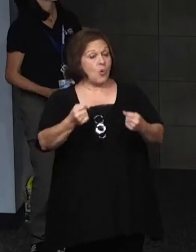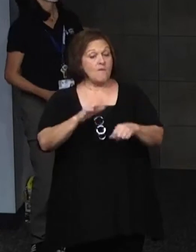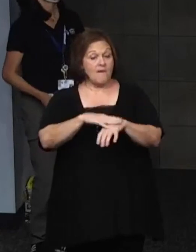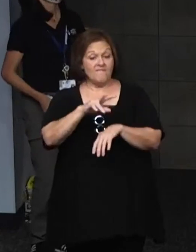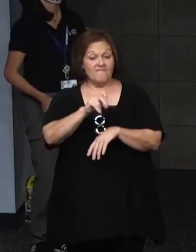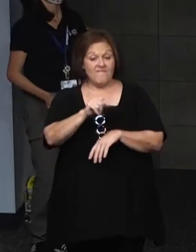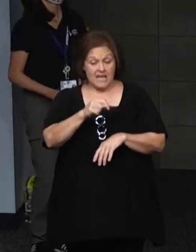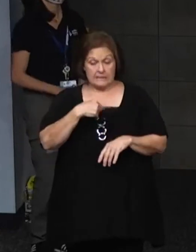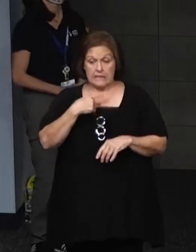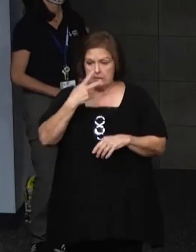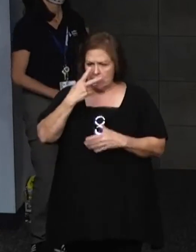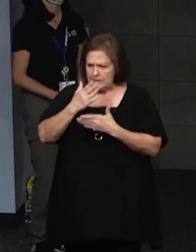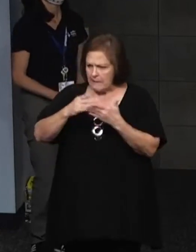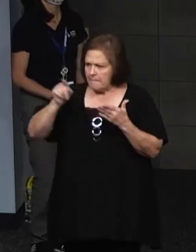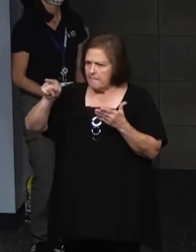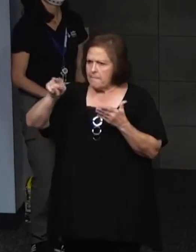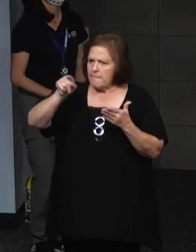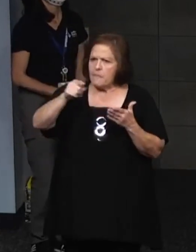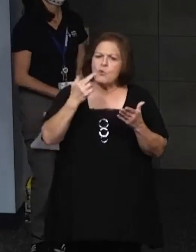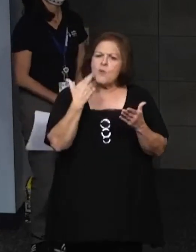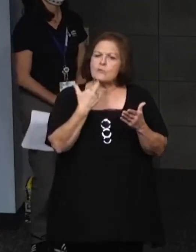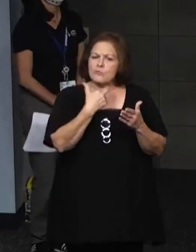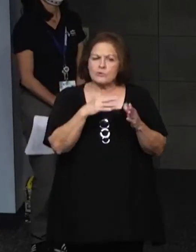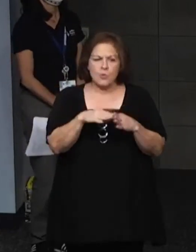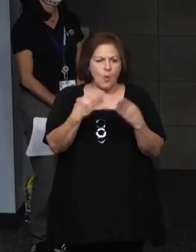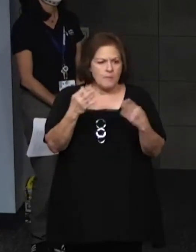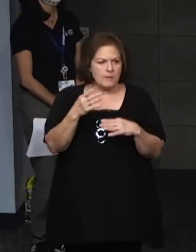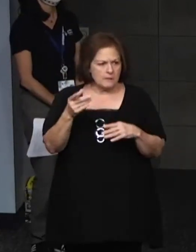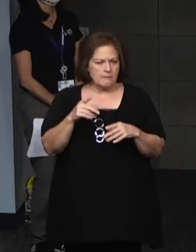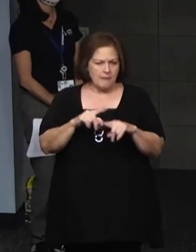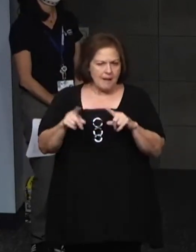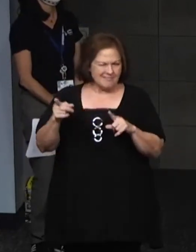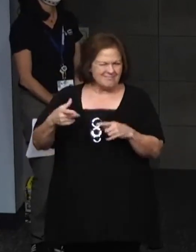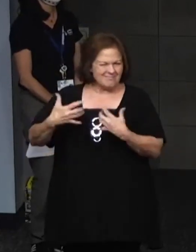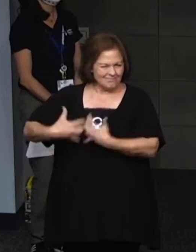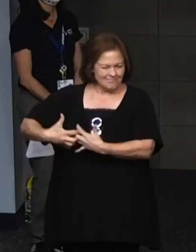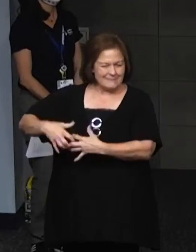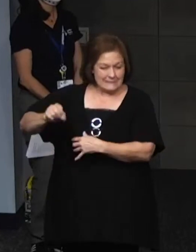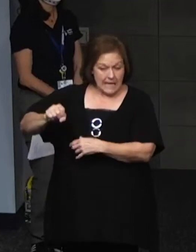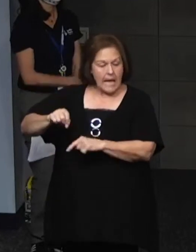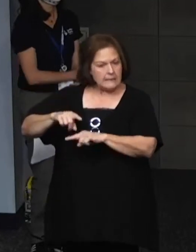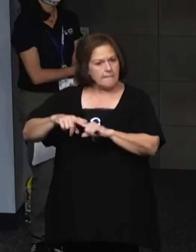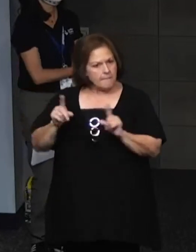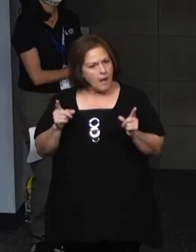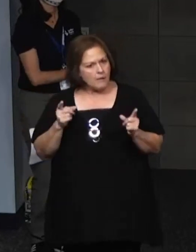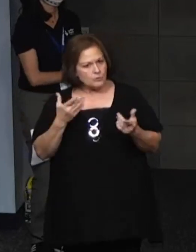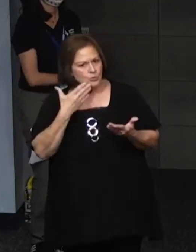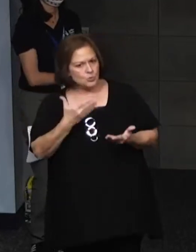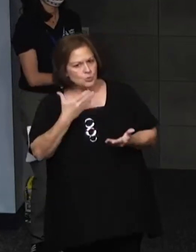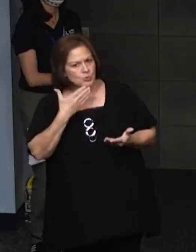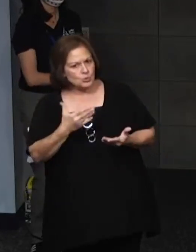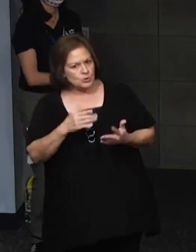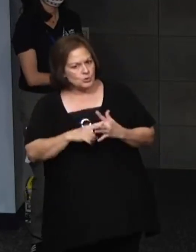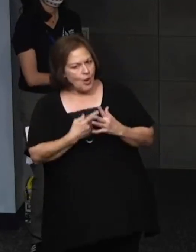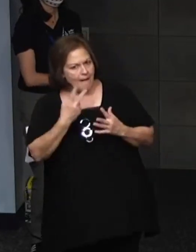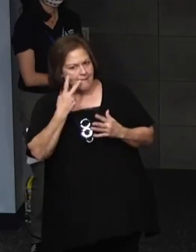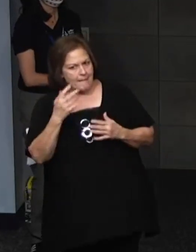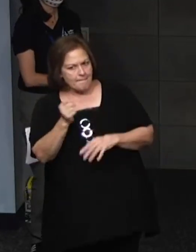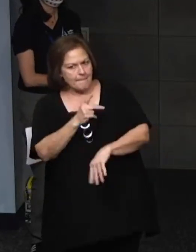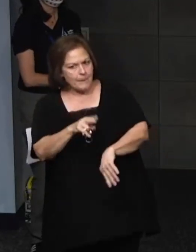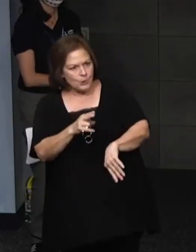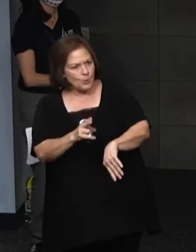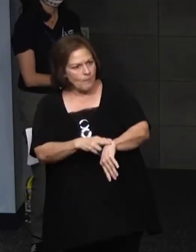I saw a few restaurants open. Mostly on generator power, but again, that was a great sign of normalcy